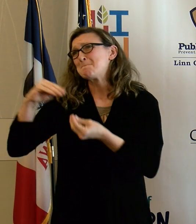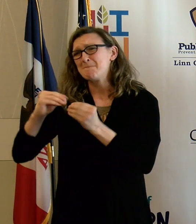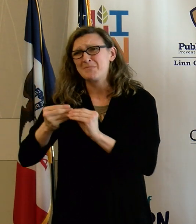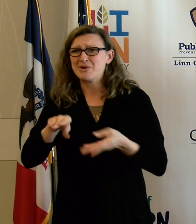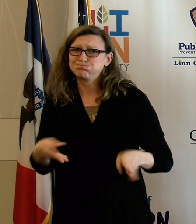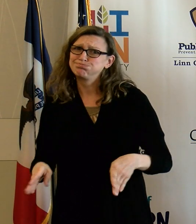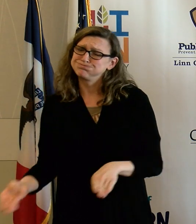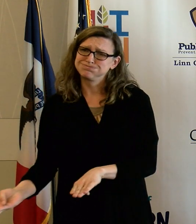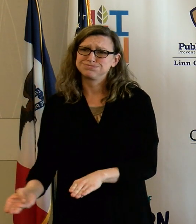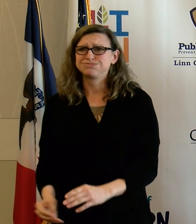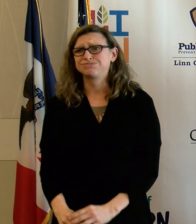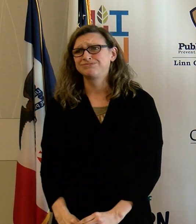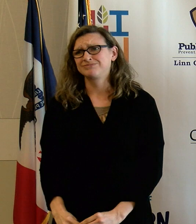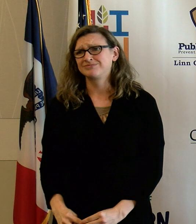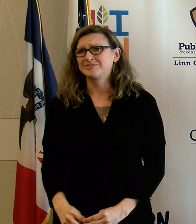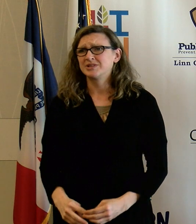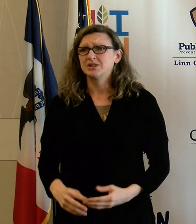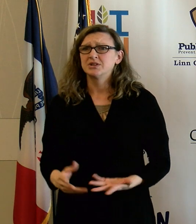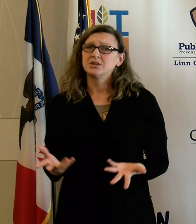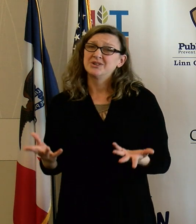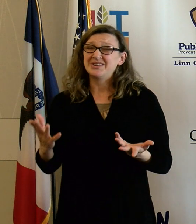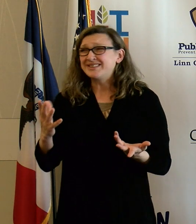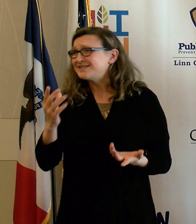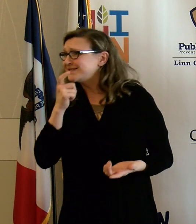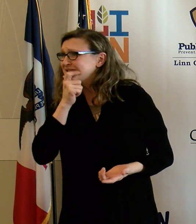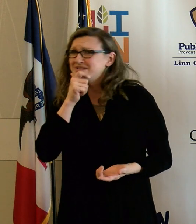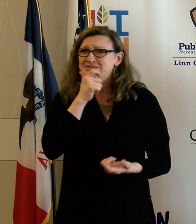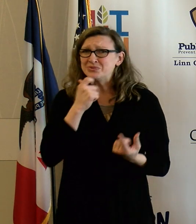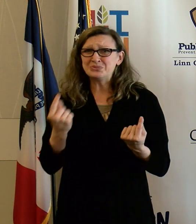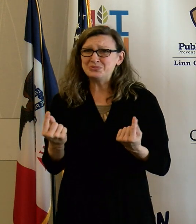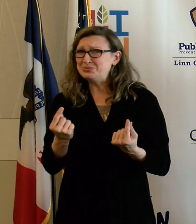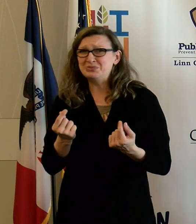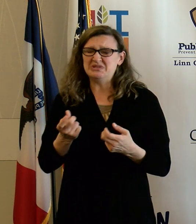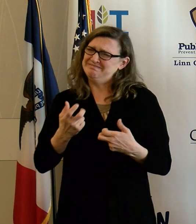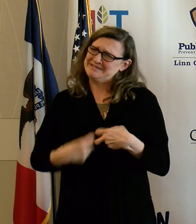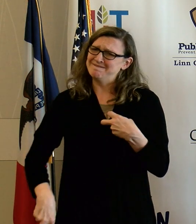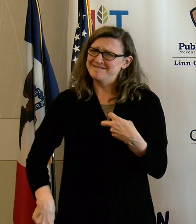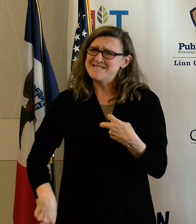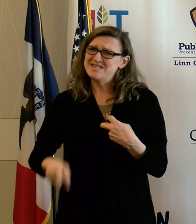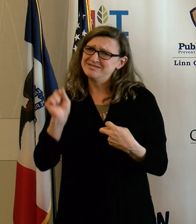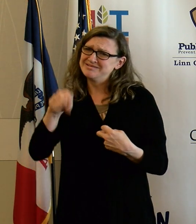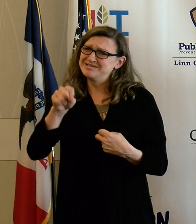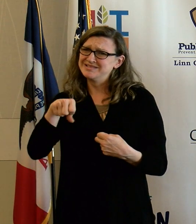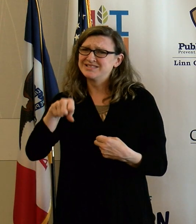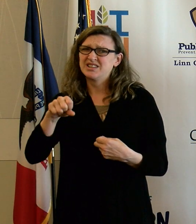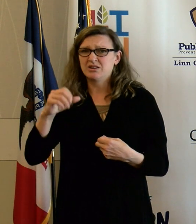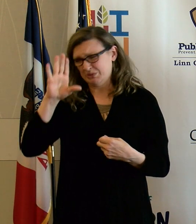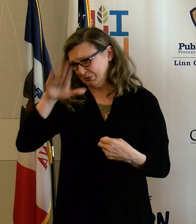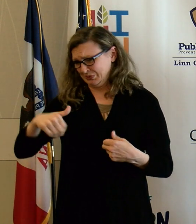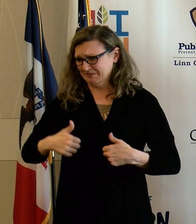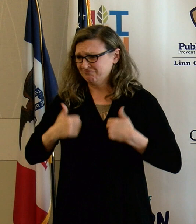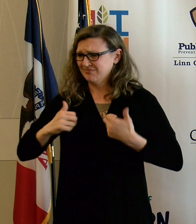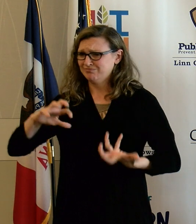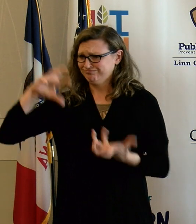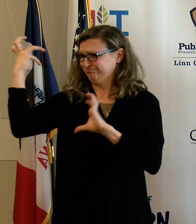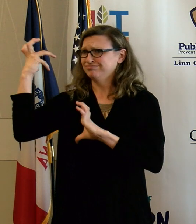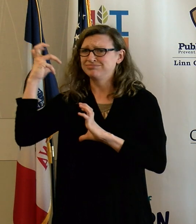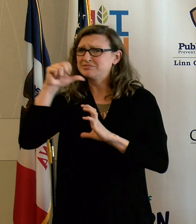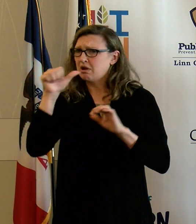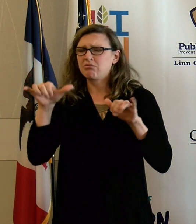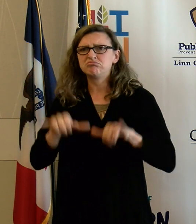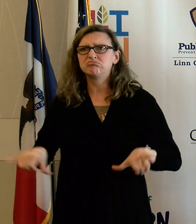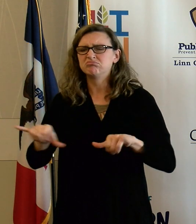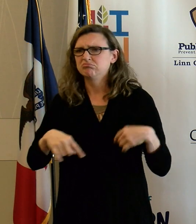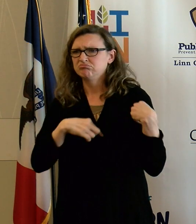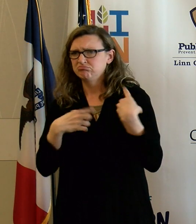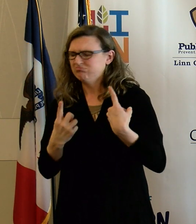easily. We understand the toll this is taking on everyone, including our business community. And while